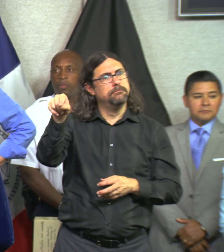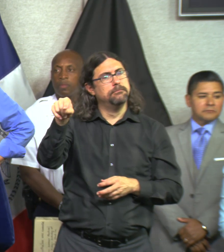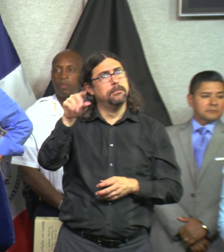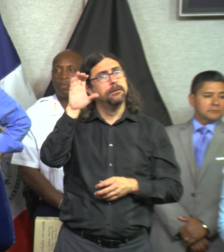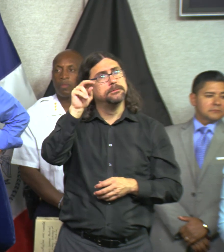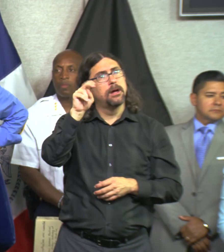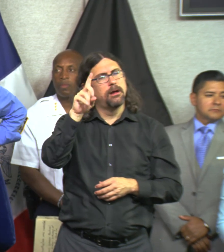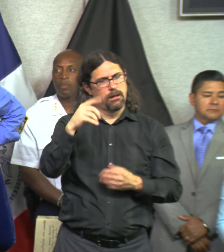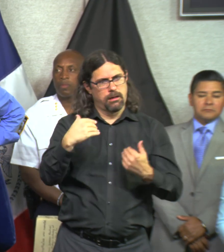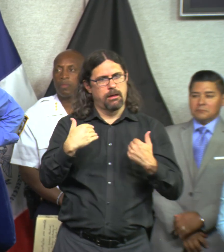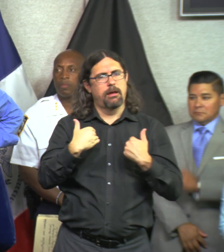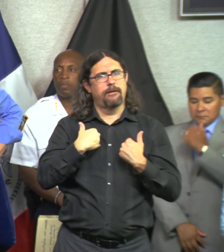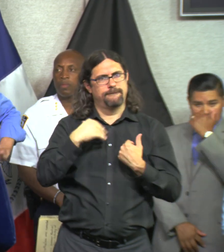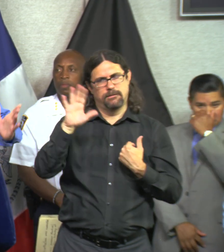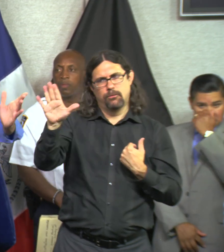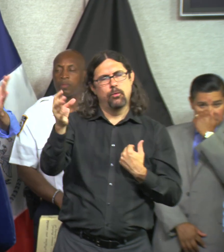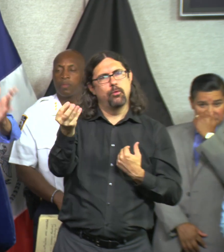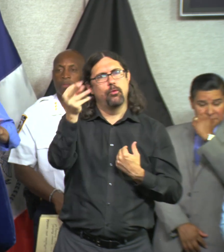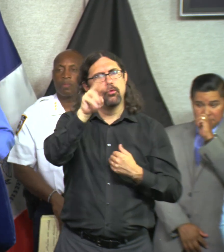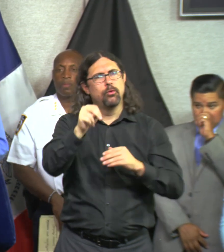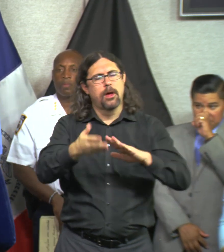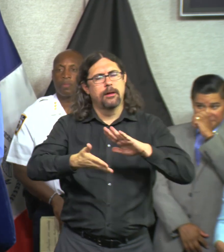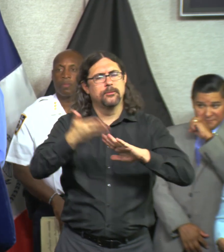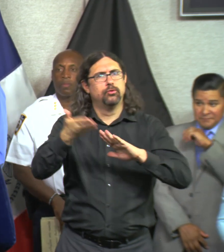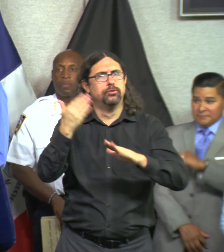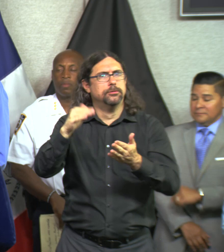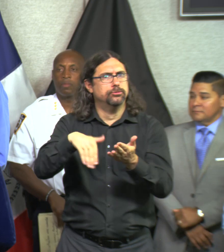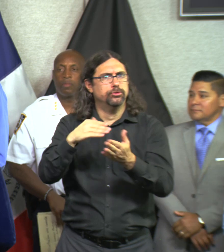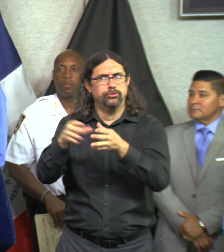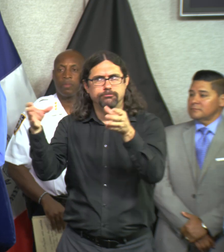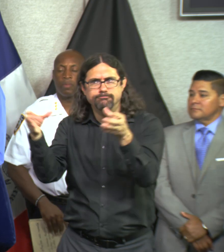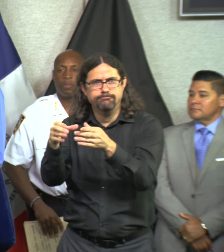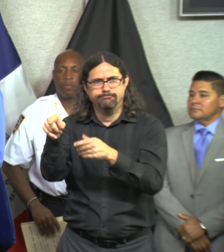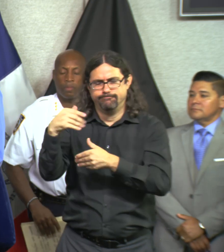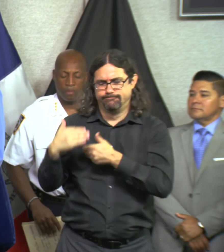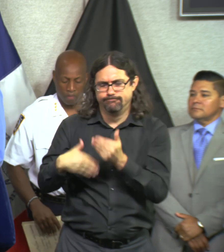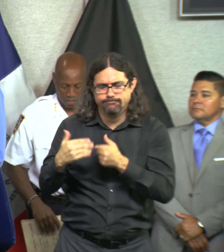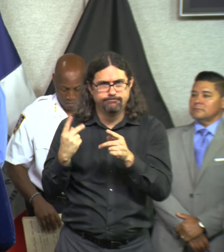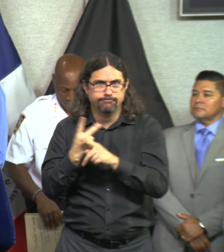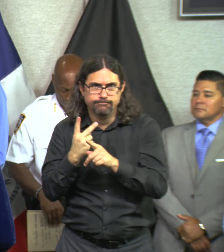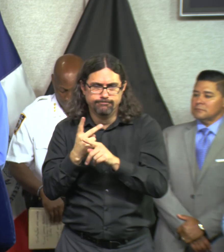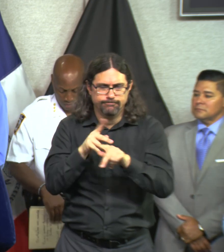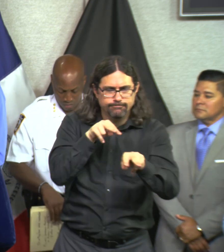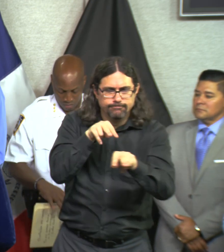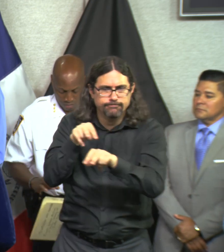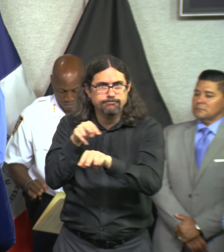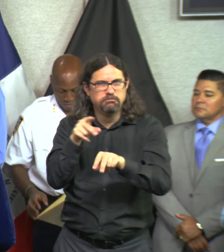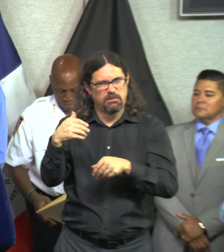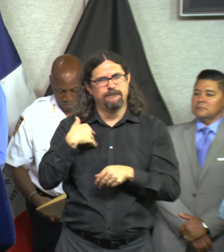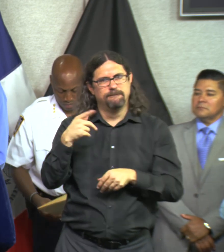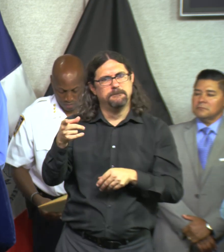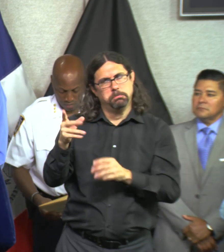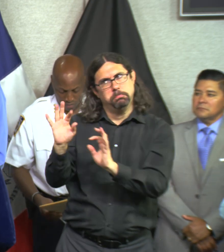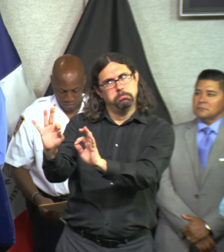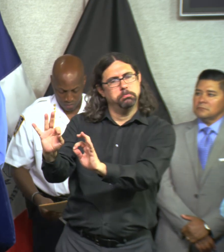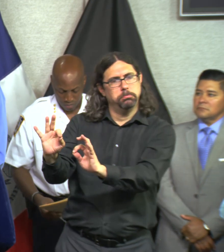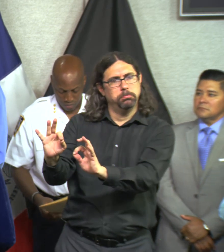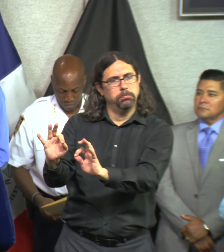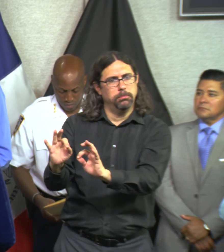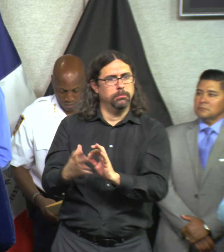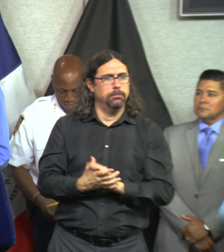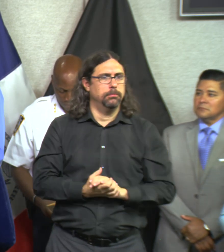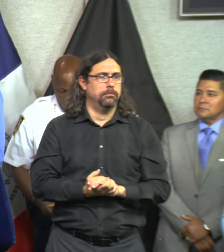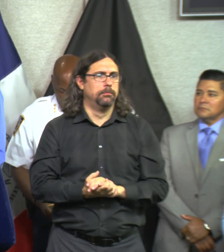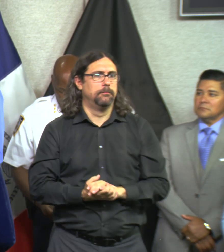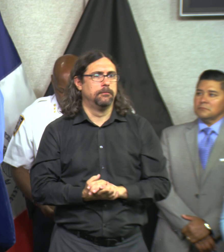I will repeat what I had to say a few days ago. I'm still not getting an answer, and I've asked it now, I think, 6 or 7 times for